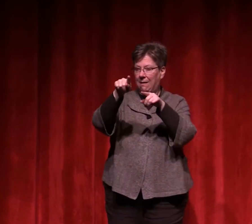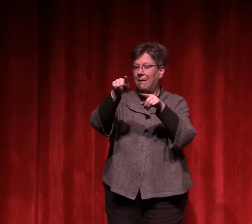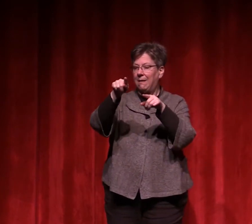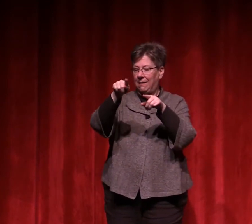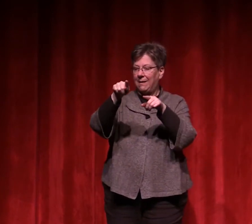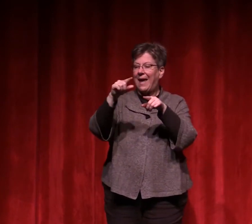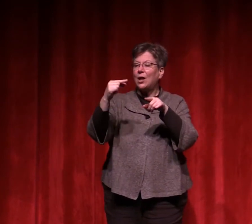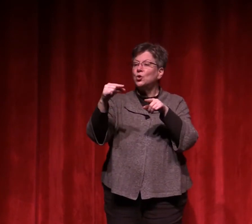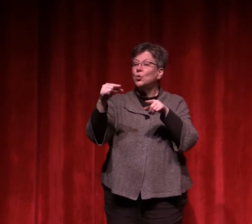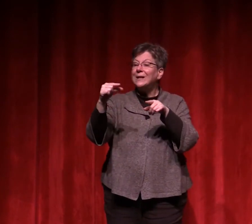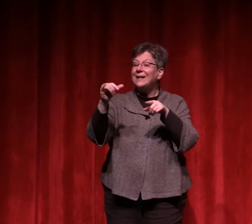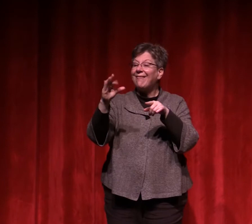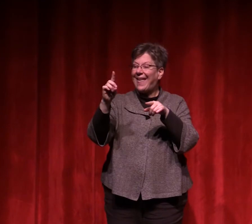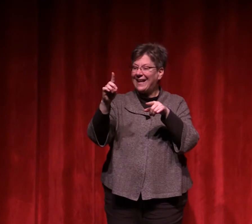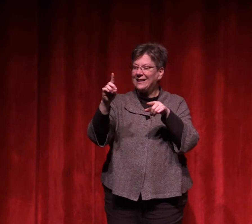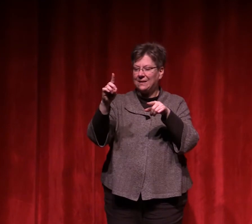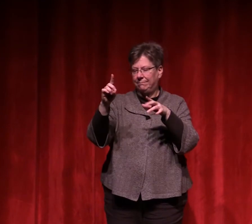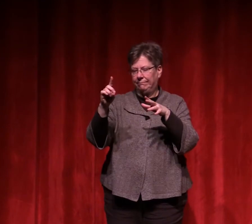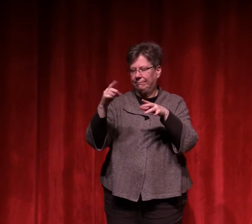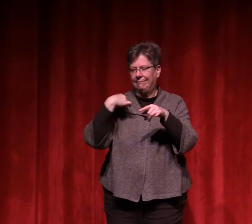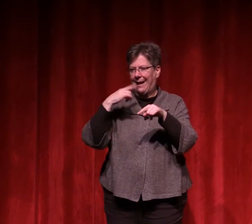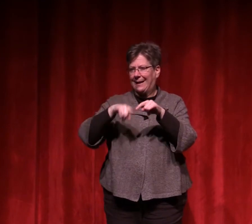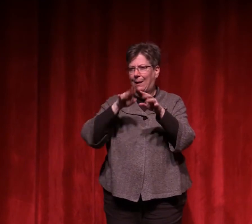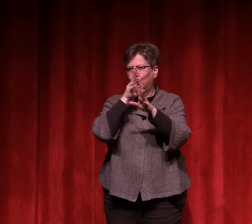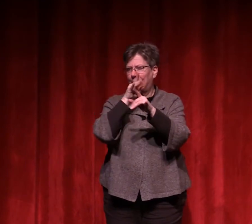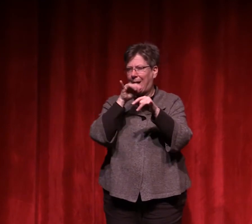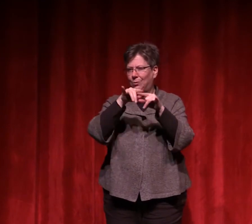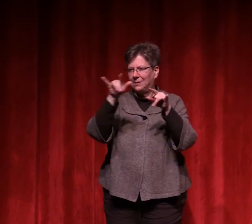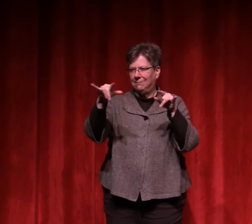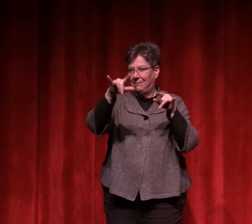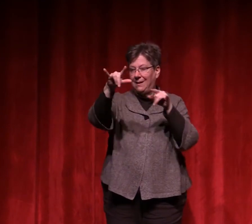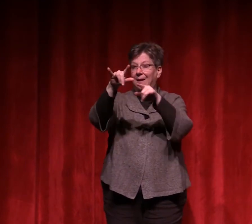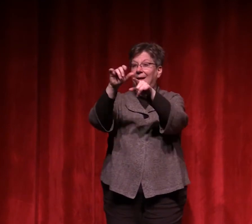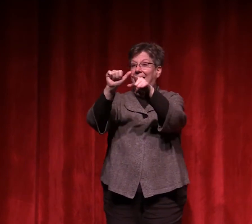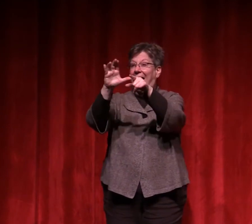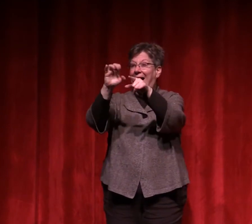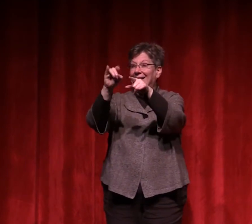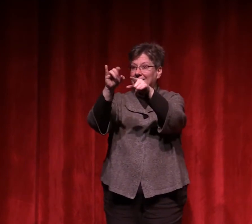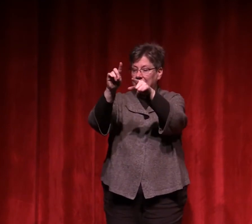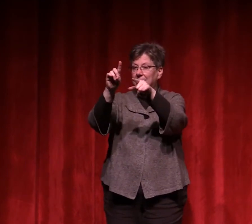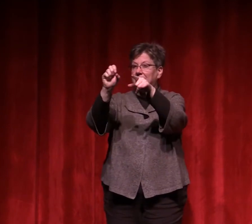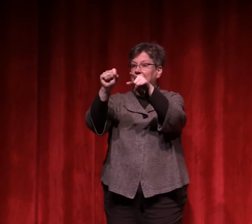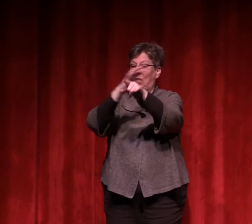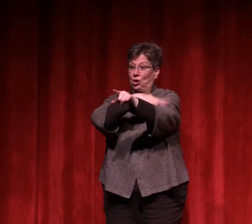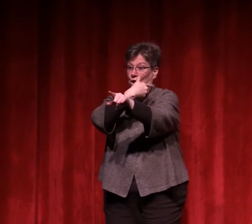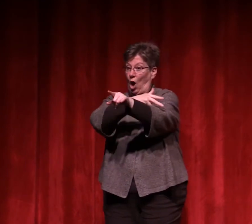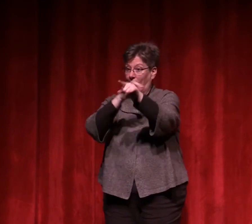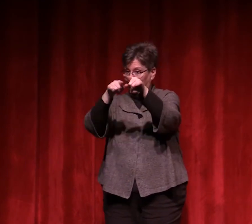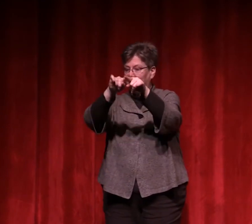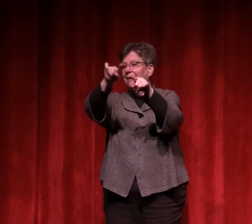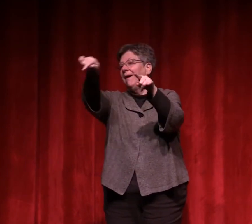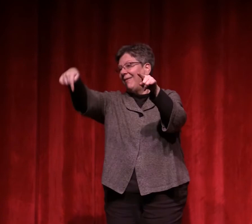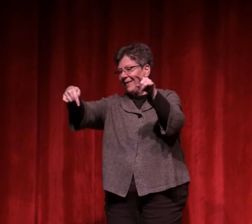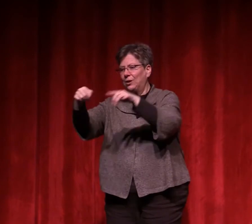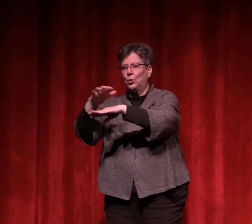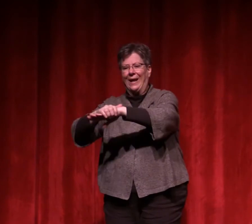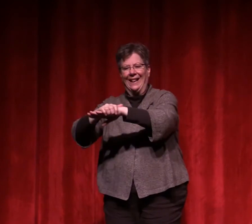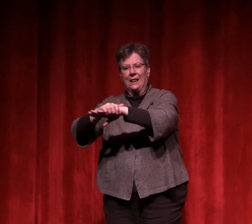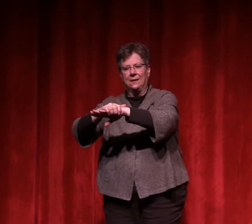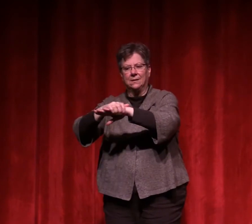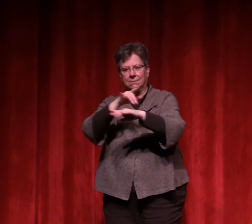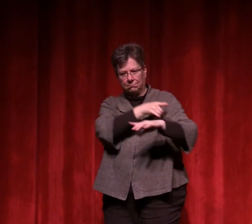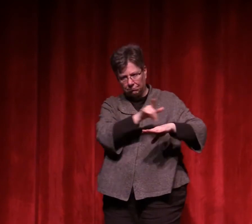places in Greenland that I cannot pronounce, Reykjavik, Iceland, Scotland, and down to England where they were staging for the ceremonies for